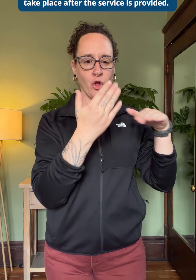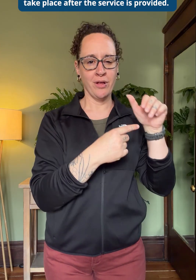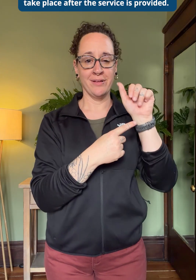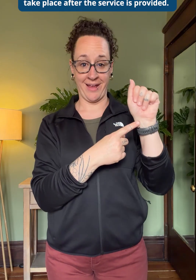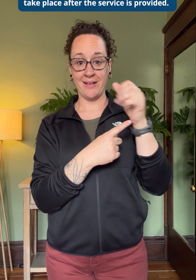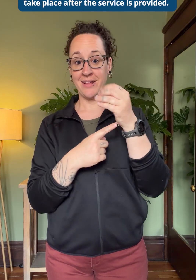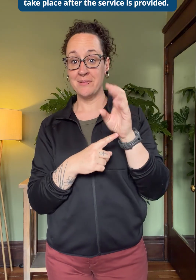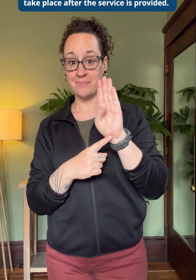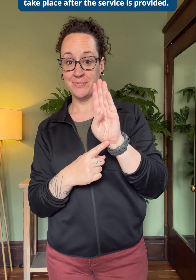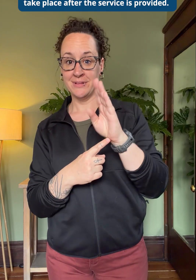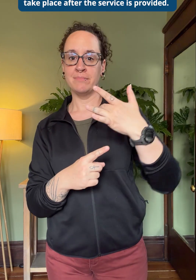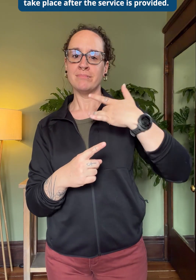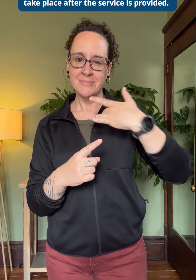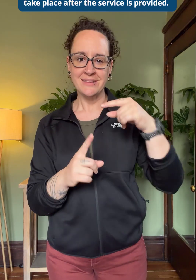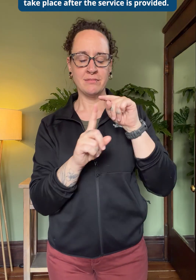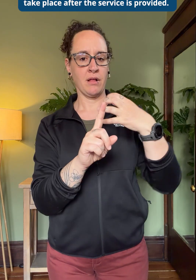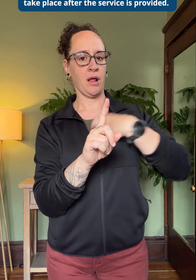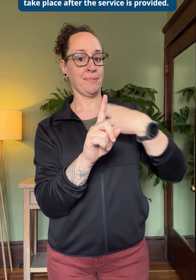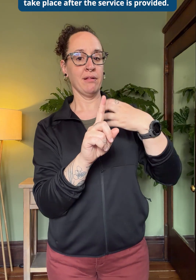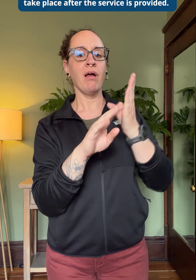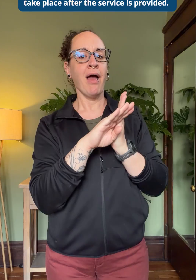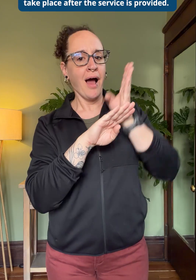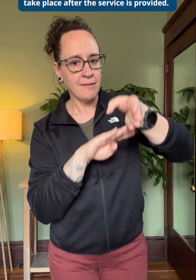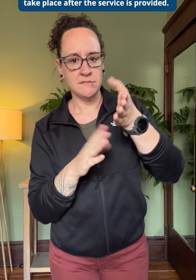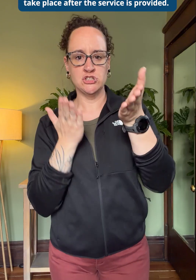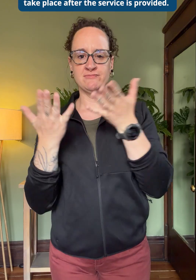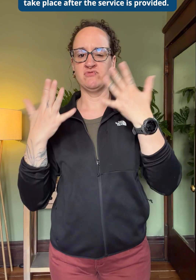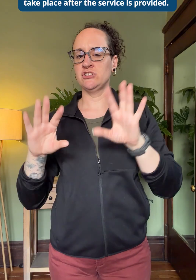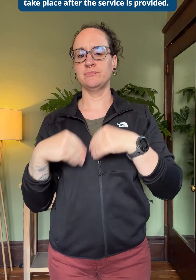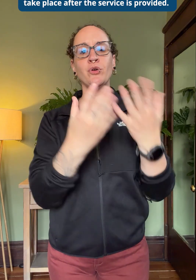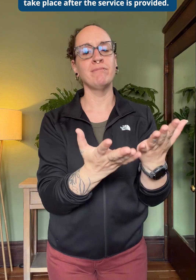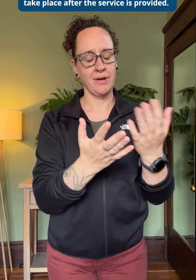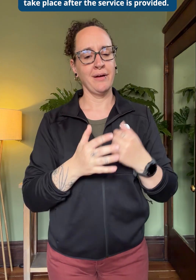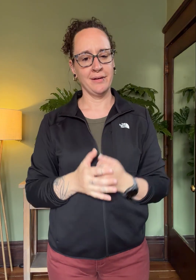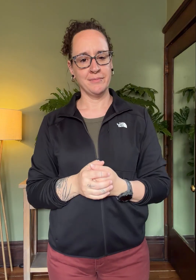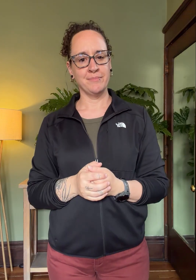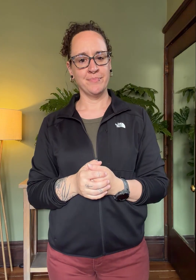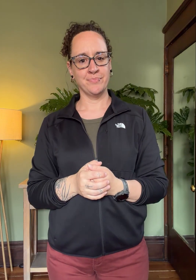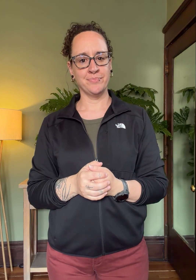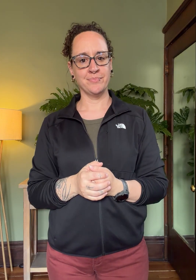most appeals for Medicare Parts A and B take place after the service is provided.